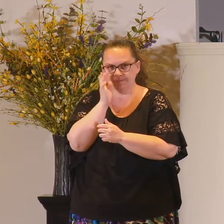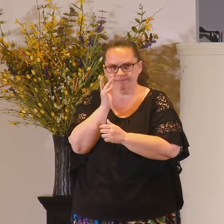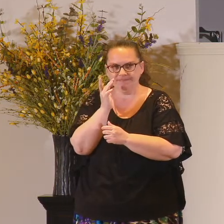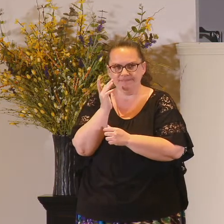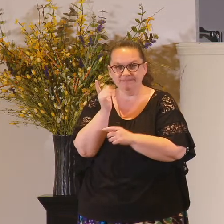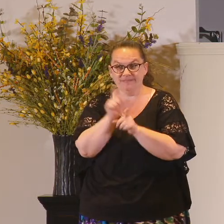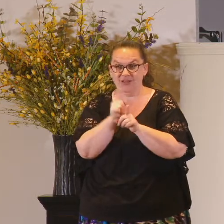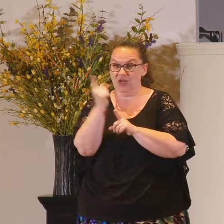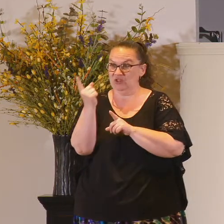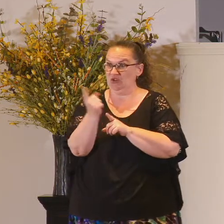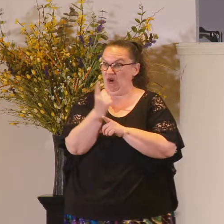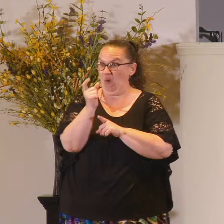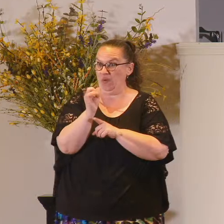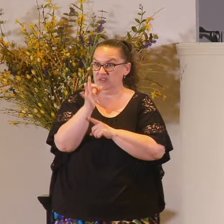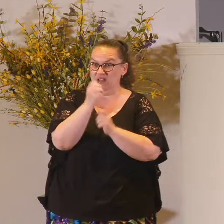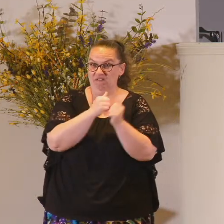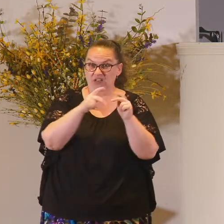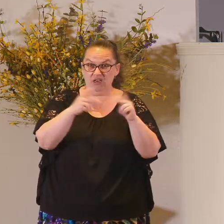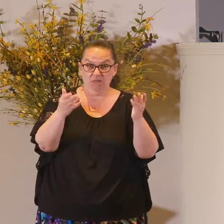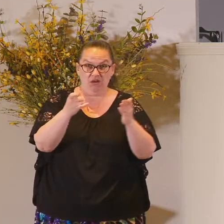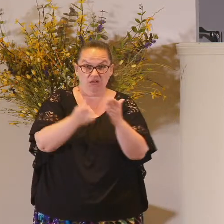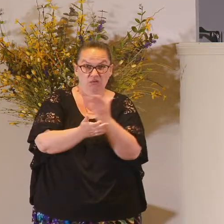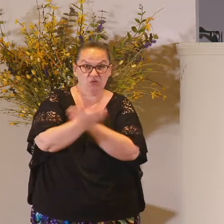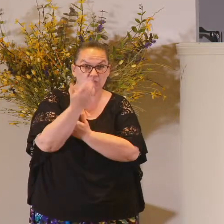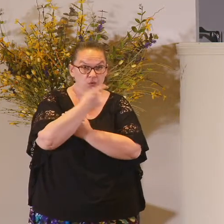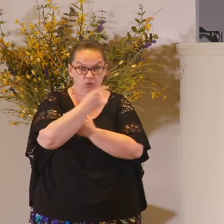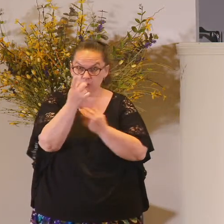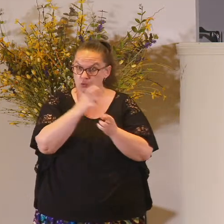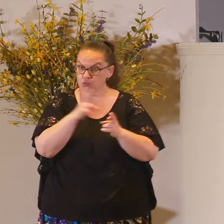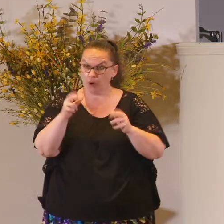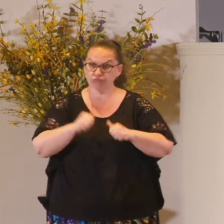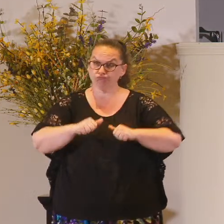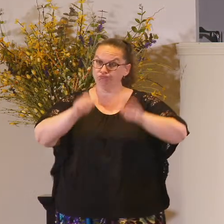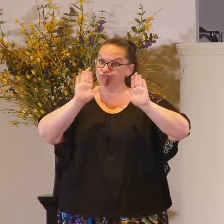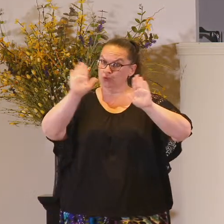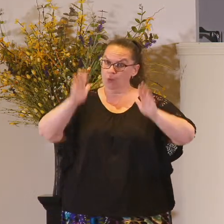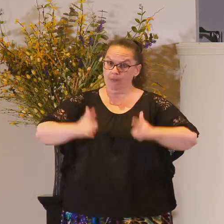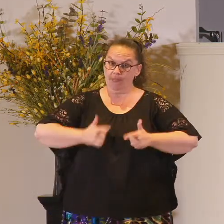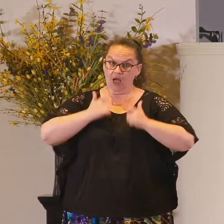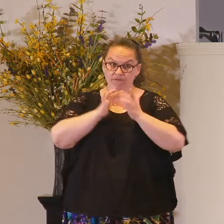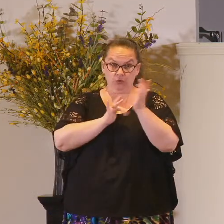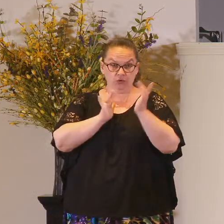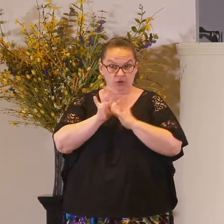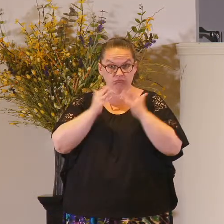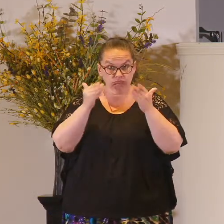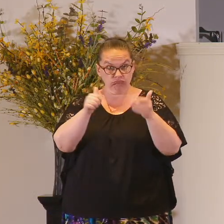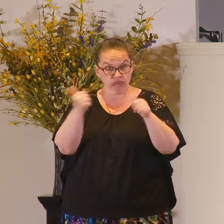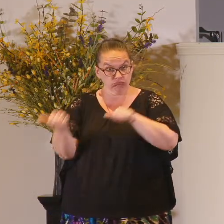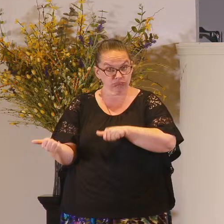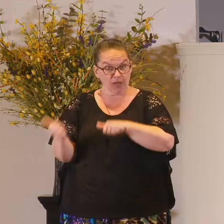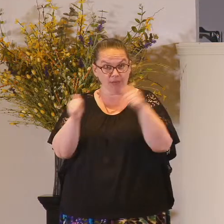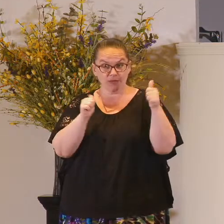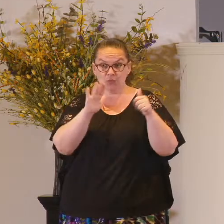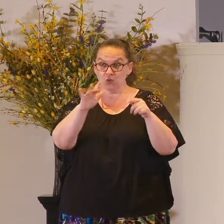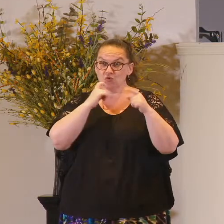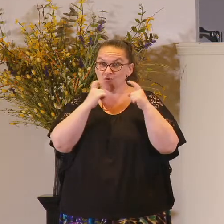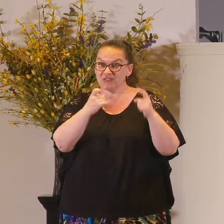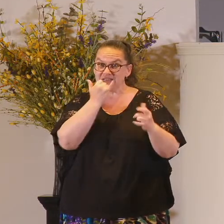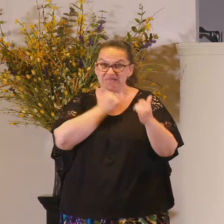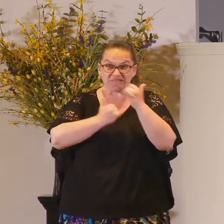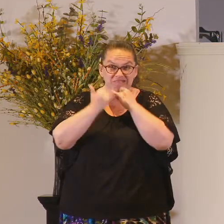always, if there's anyone here this morning who is ready to give their life to Jesus and submit to baptism to have all your sins washed